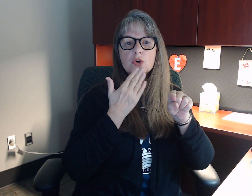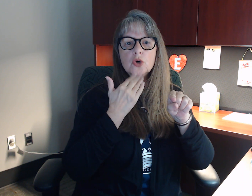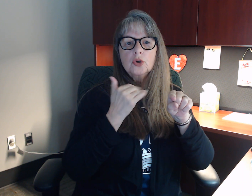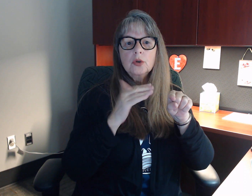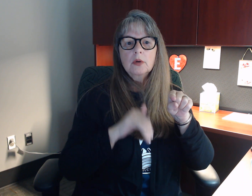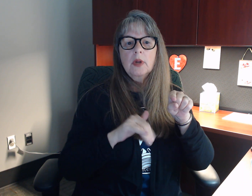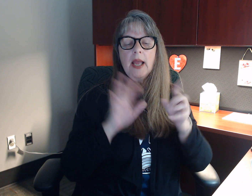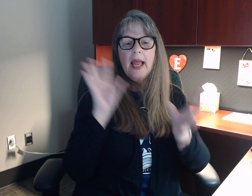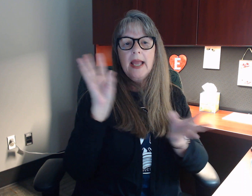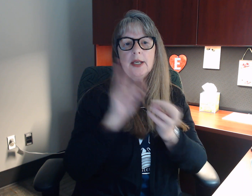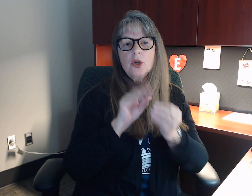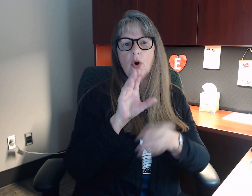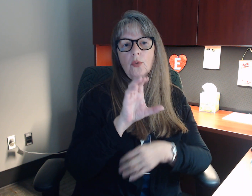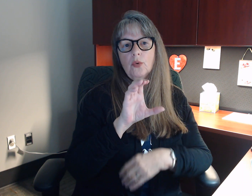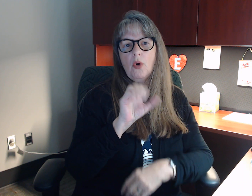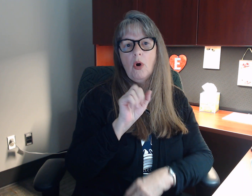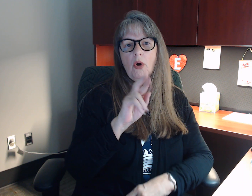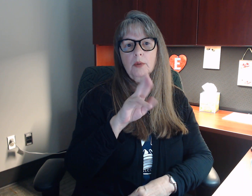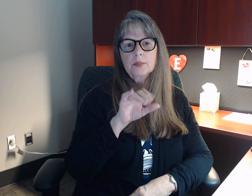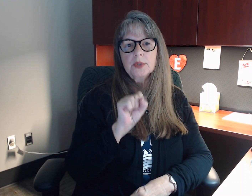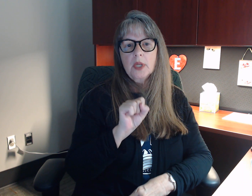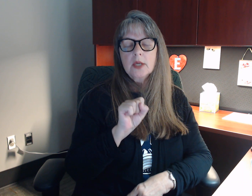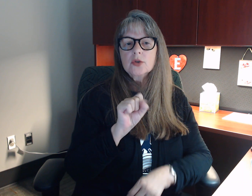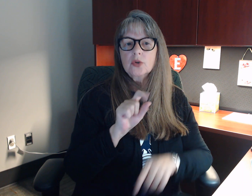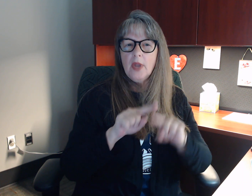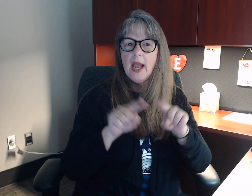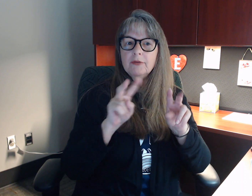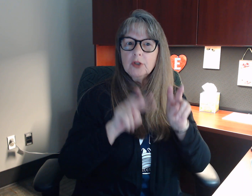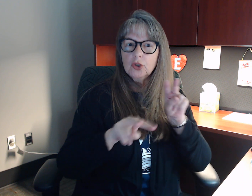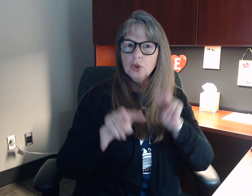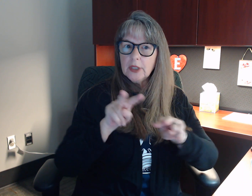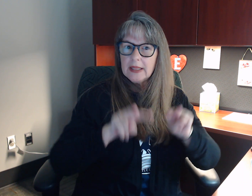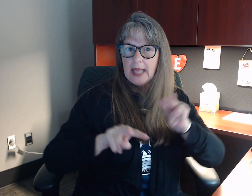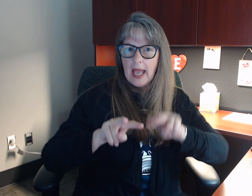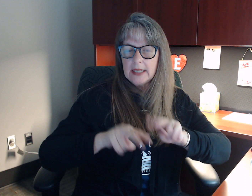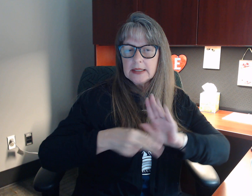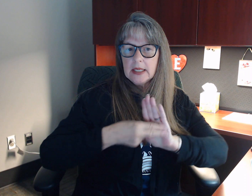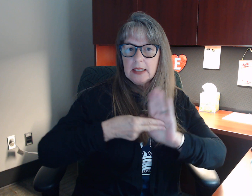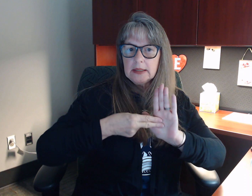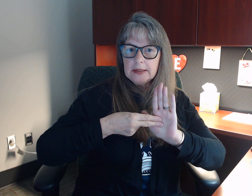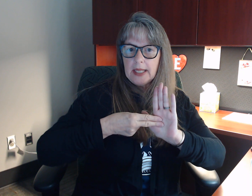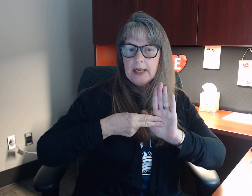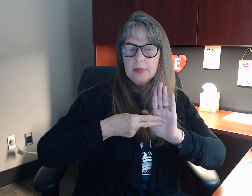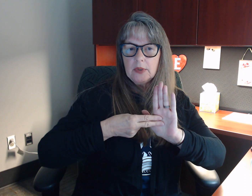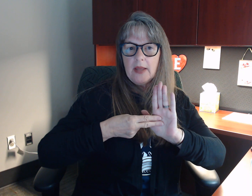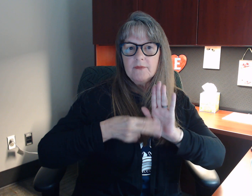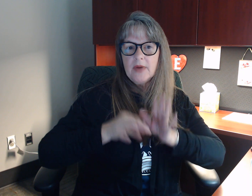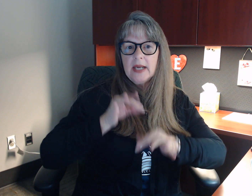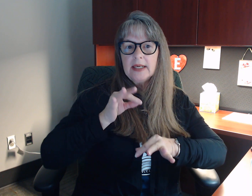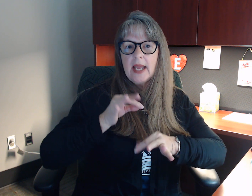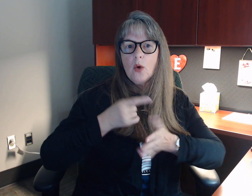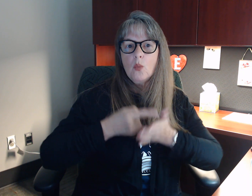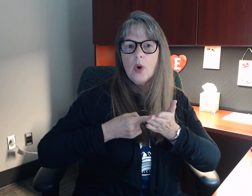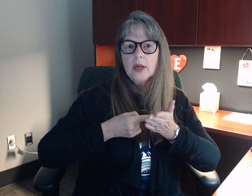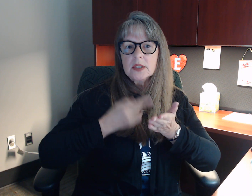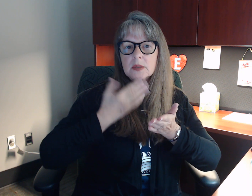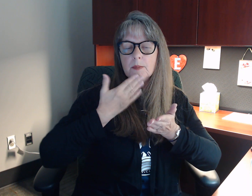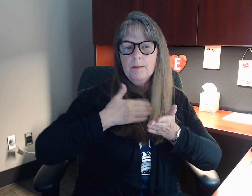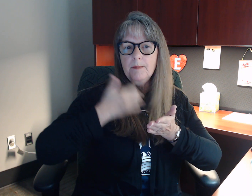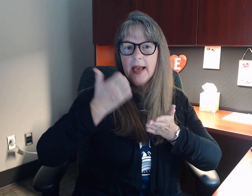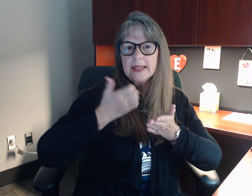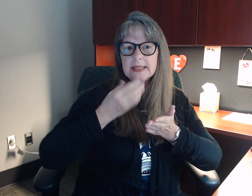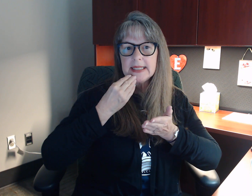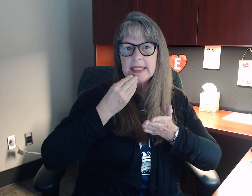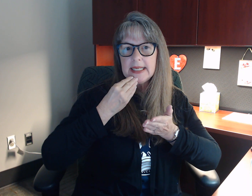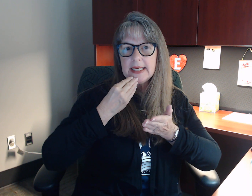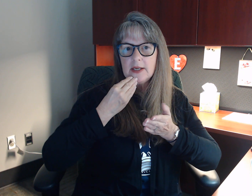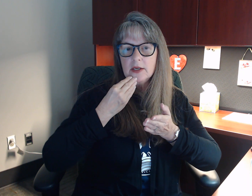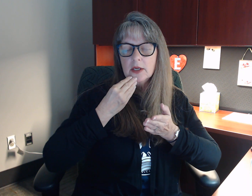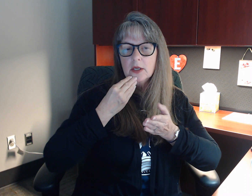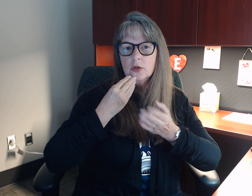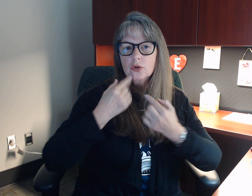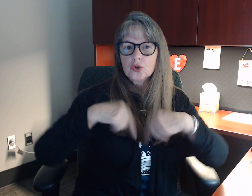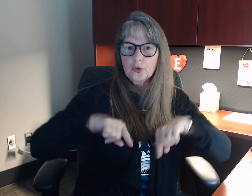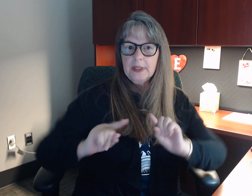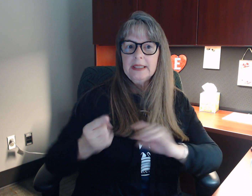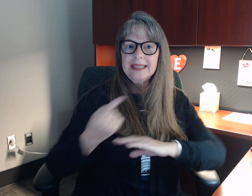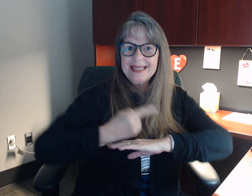sugar, and total carbs. So you have to look at that label and find out what is best to eat during the